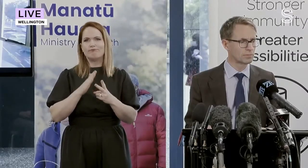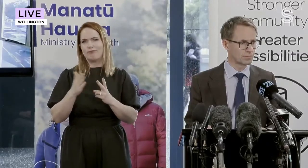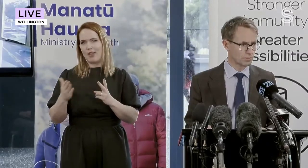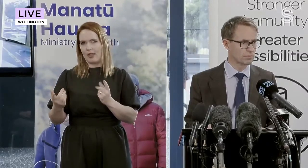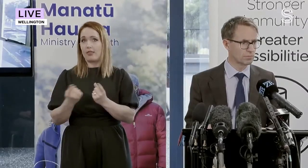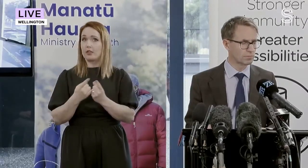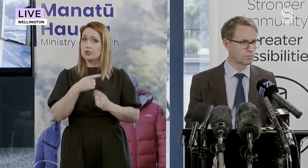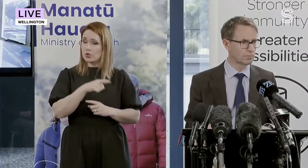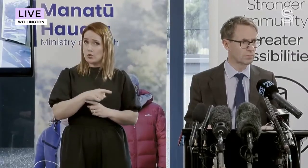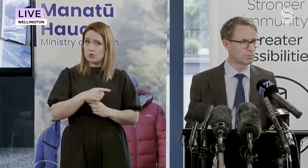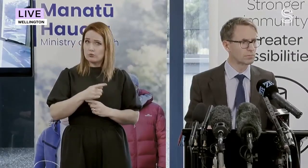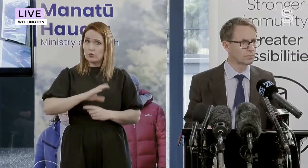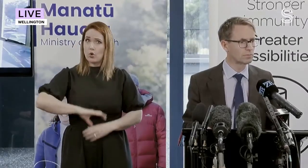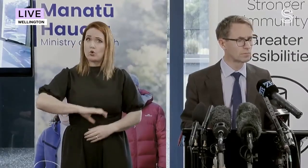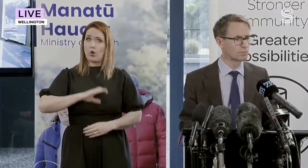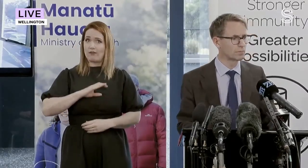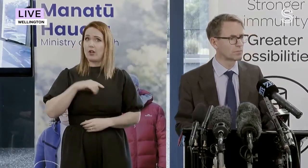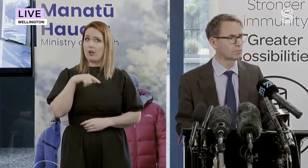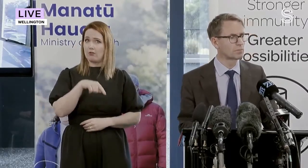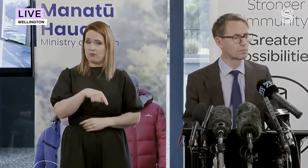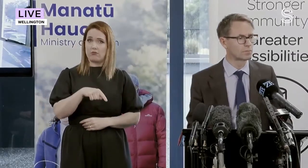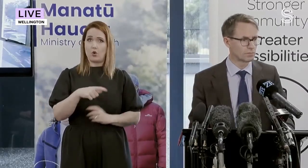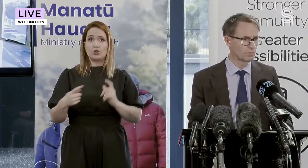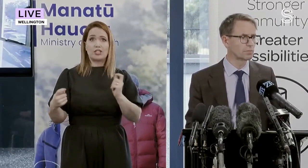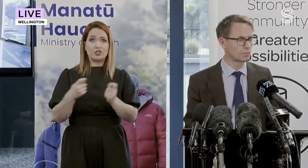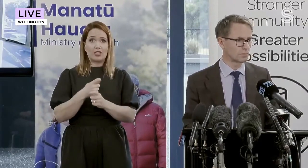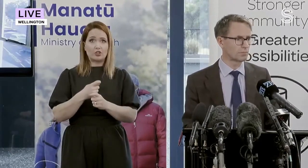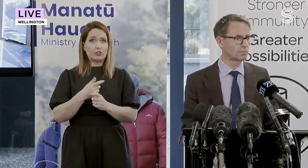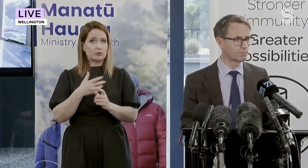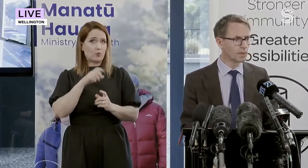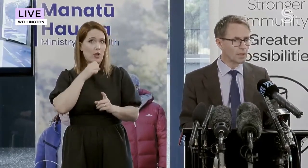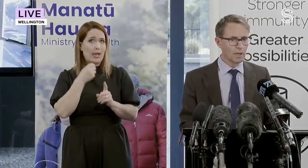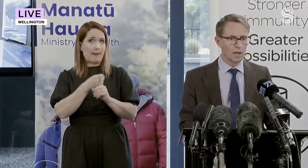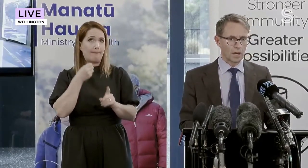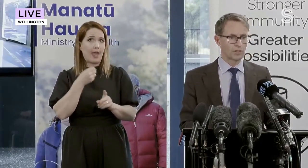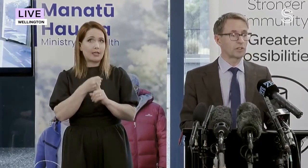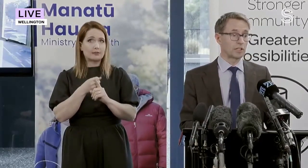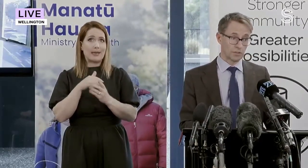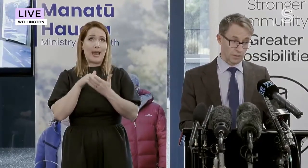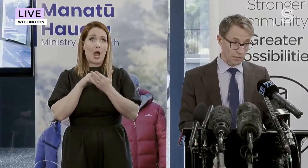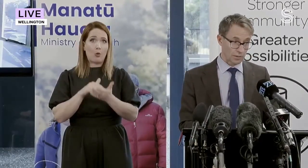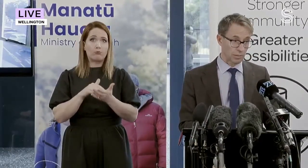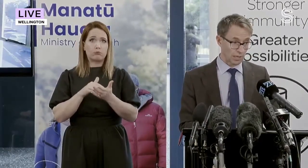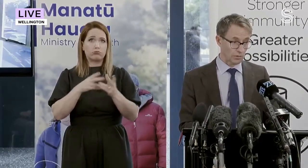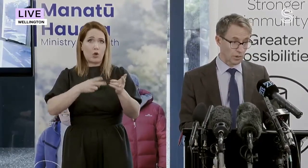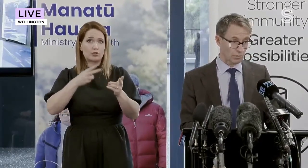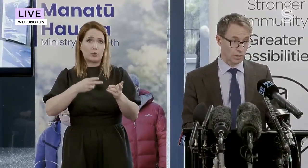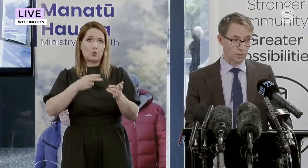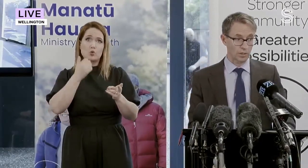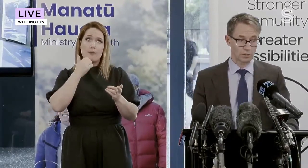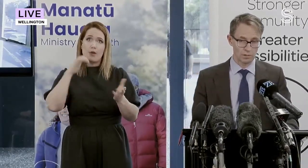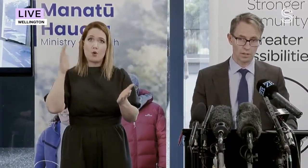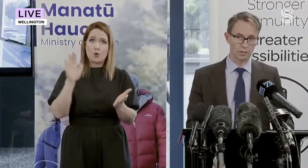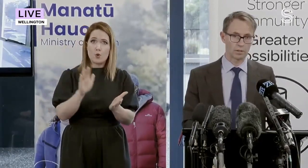an impact and have reduced the case numbers and the load on hospitals as well? I think they're definitely playing a